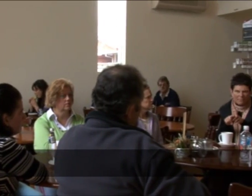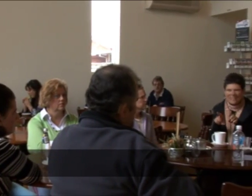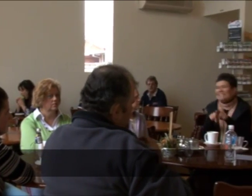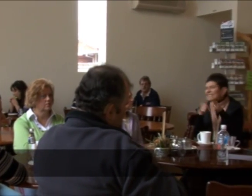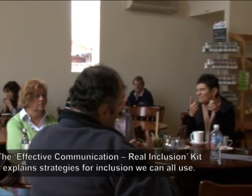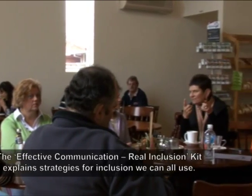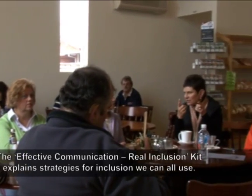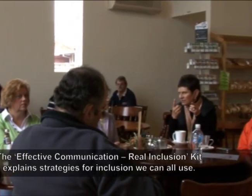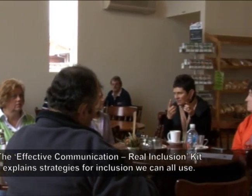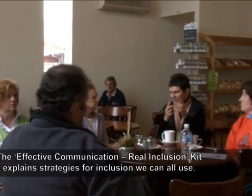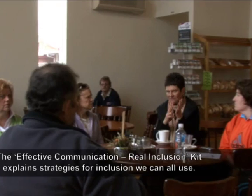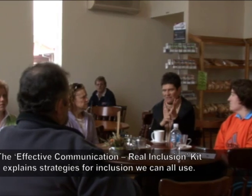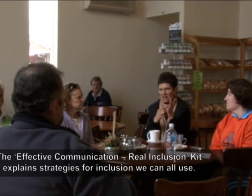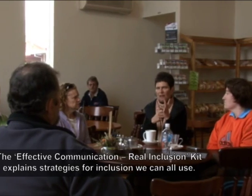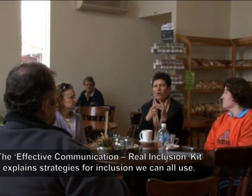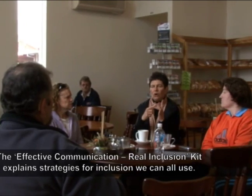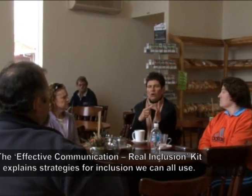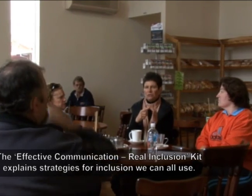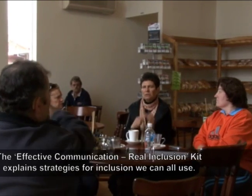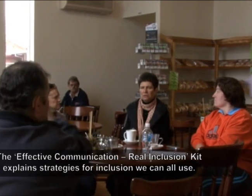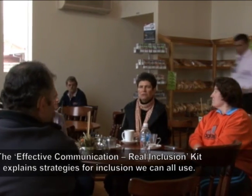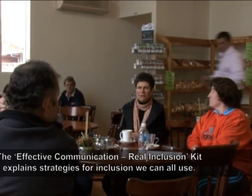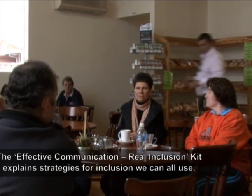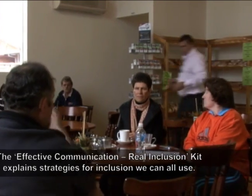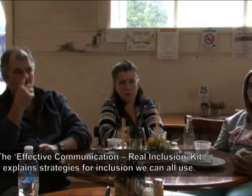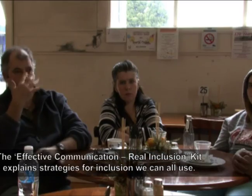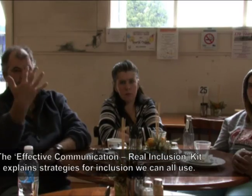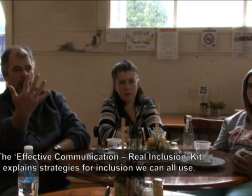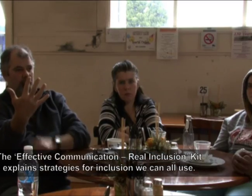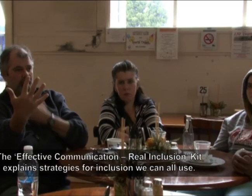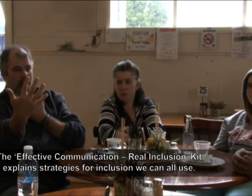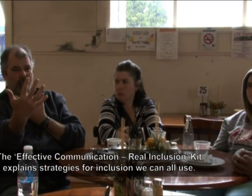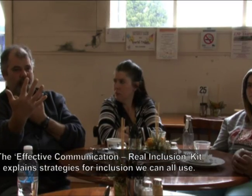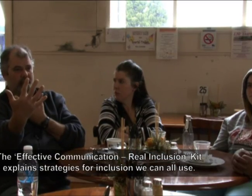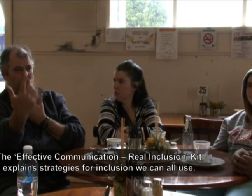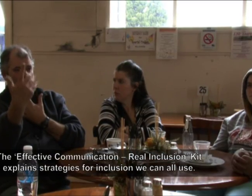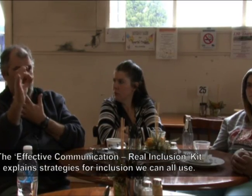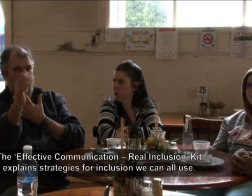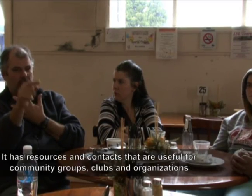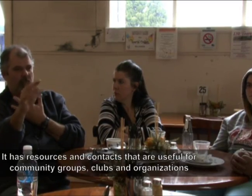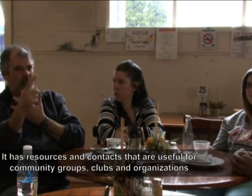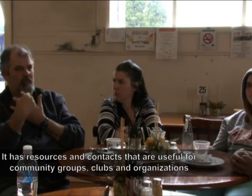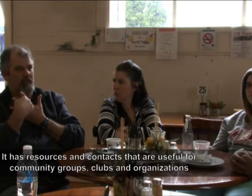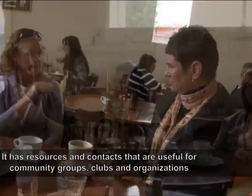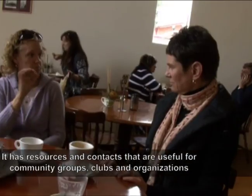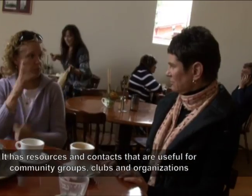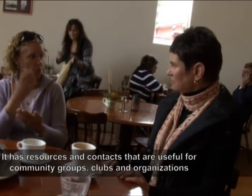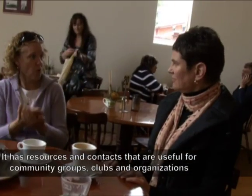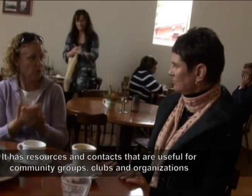Effective Communication Real Inclusion Kit explains strategies for inclusion we can all use. It has resources and contacts that are useful for